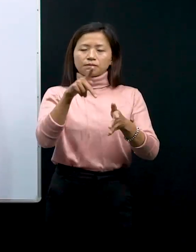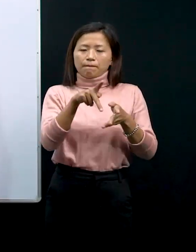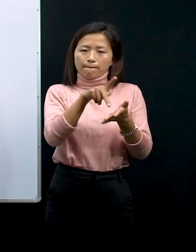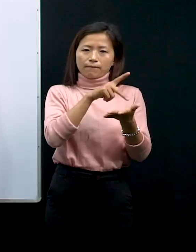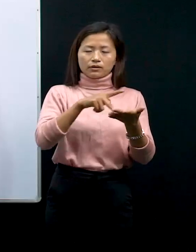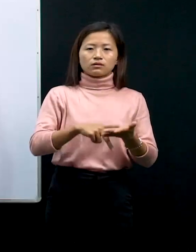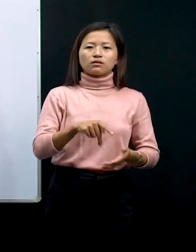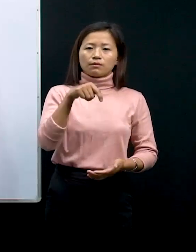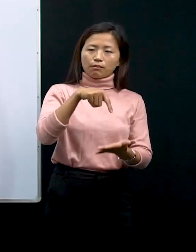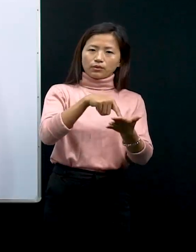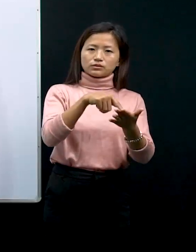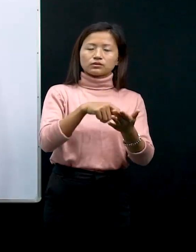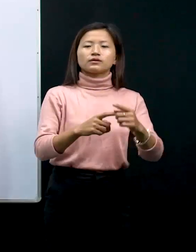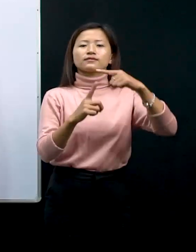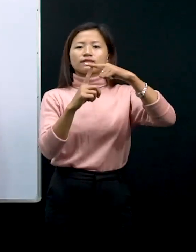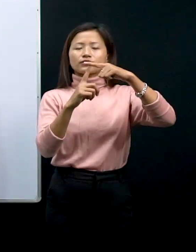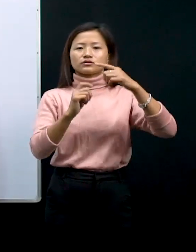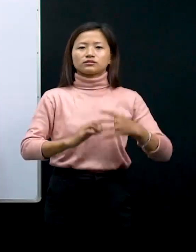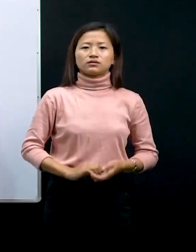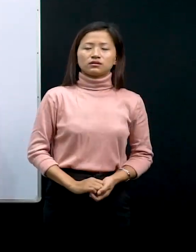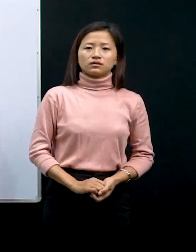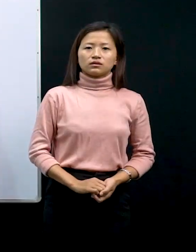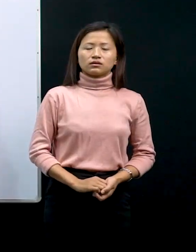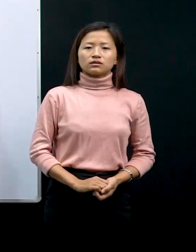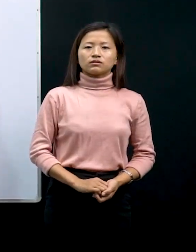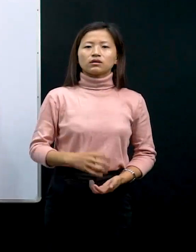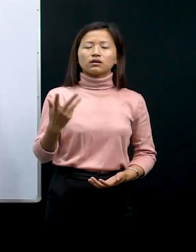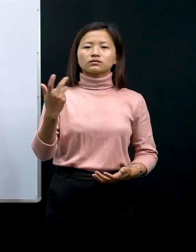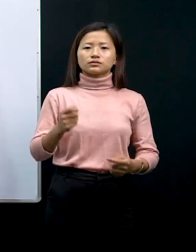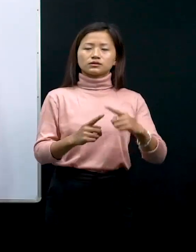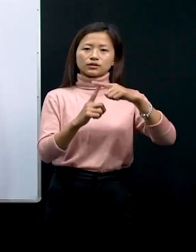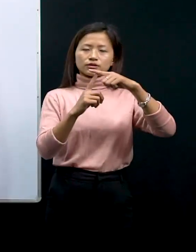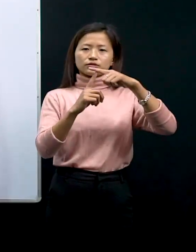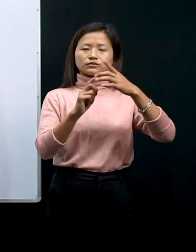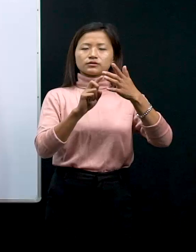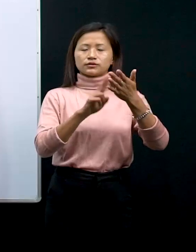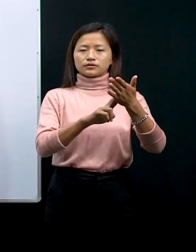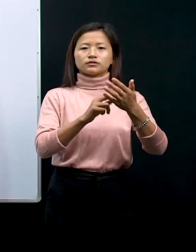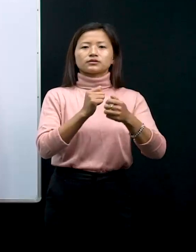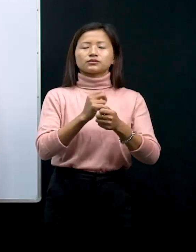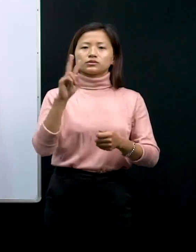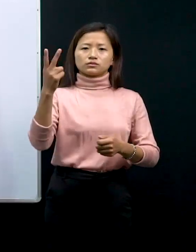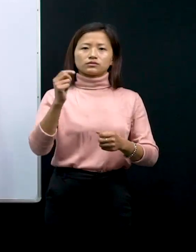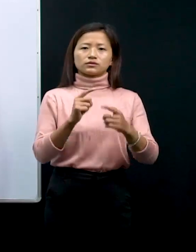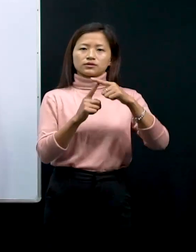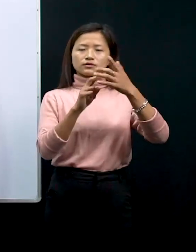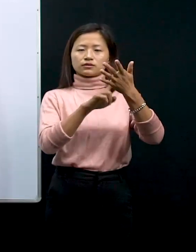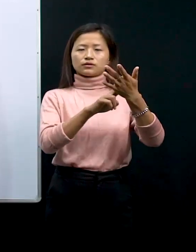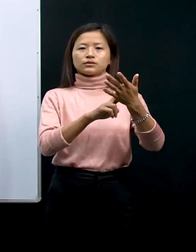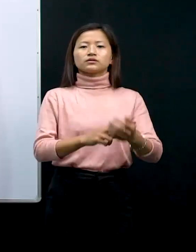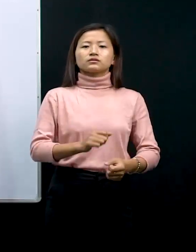point, is called tangents. From an external point, how many tangents can be drawn? 2 tangents can be drawn. Both are should